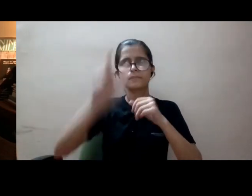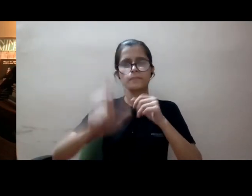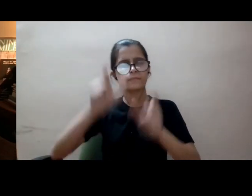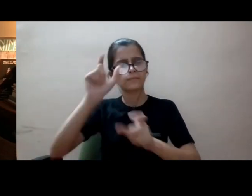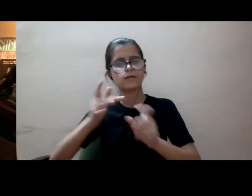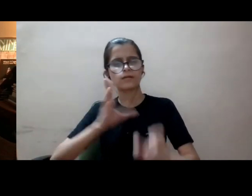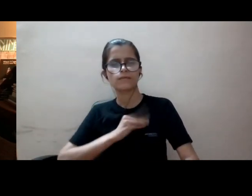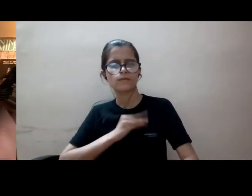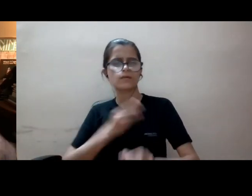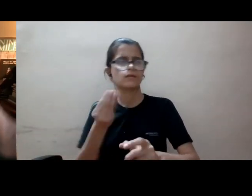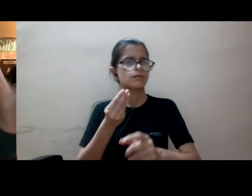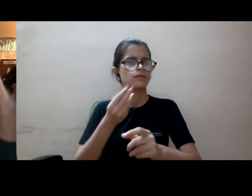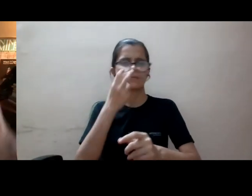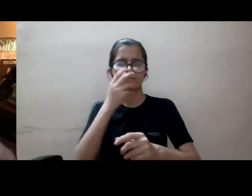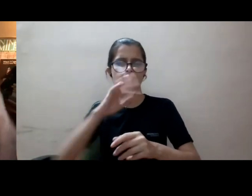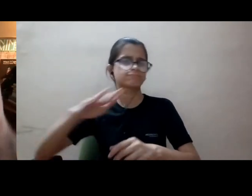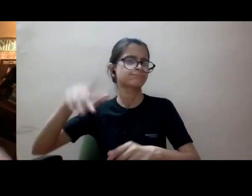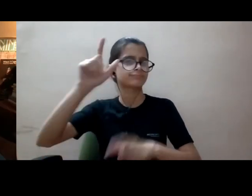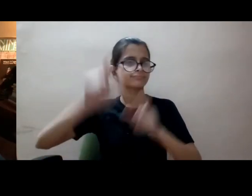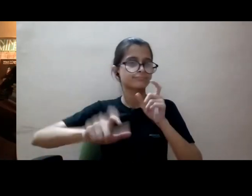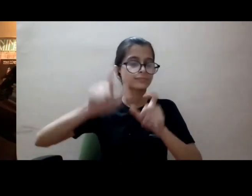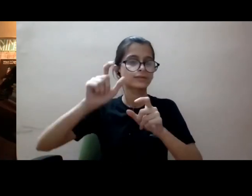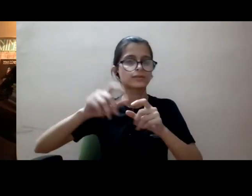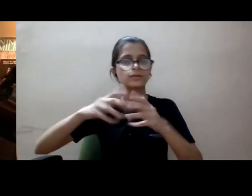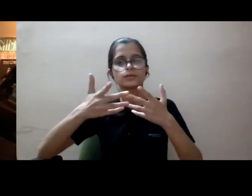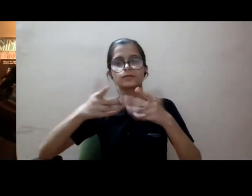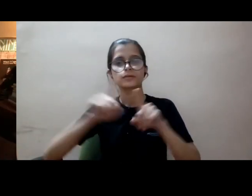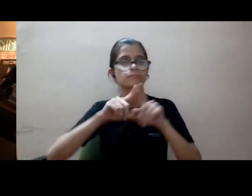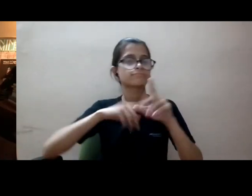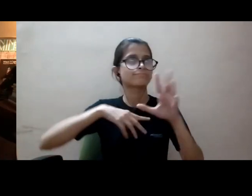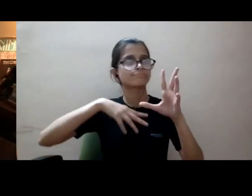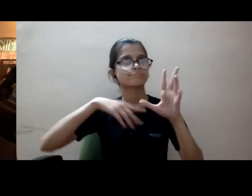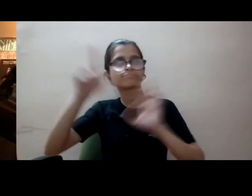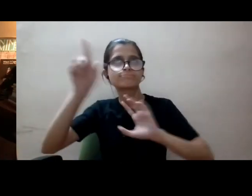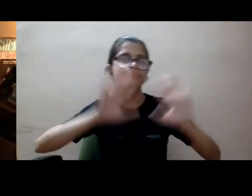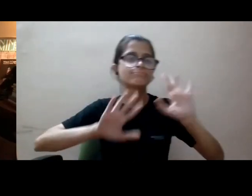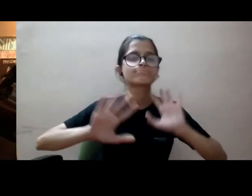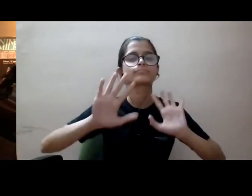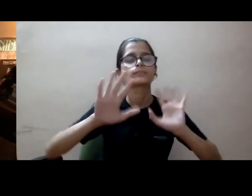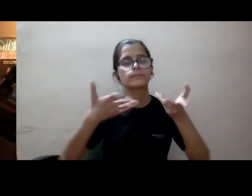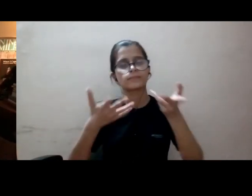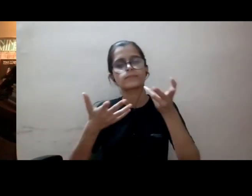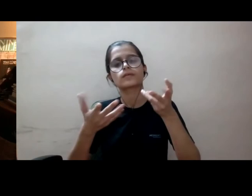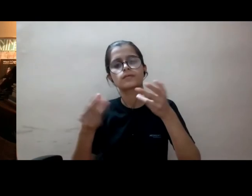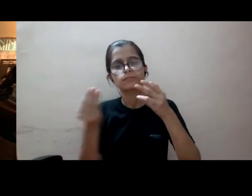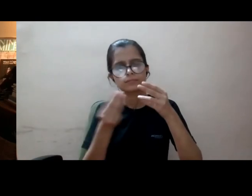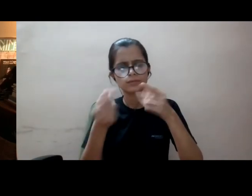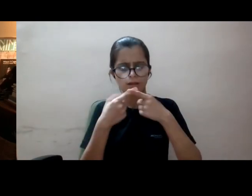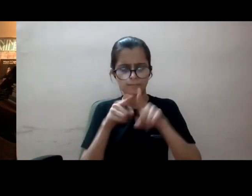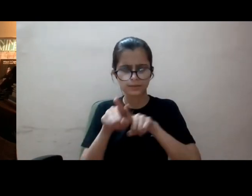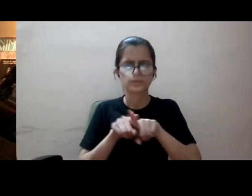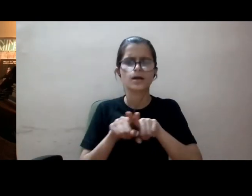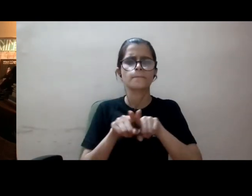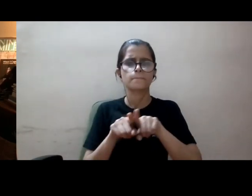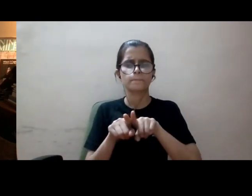know, the blind people become kind of zombies. And, you know, it's an awful book. But that's an example of it, right?